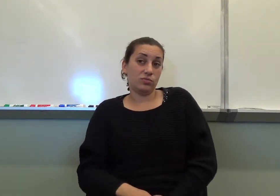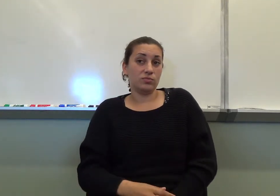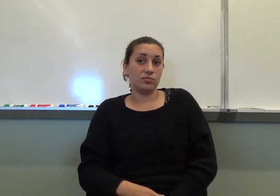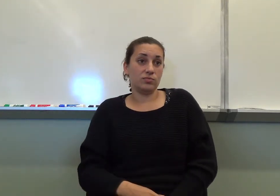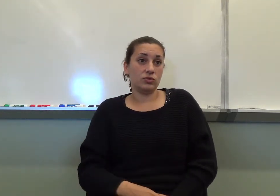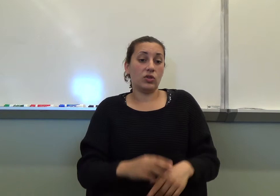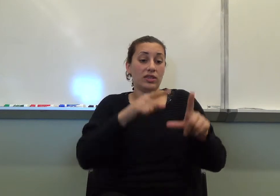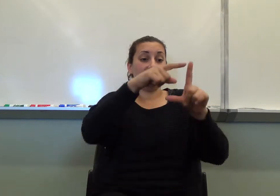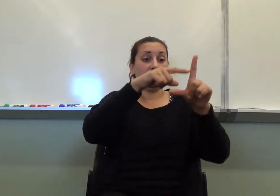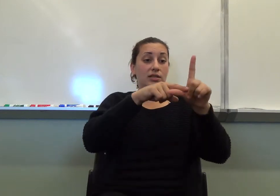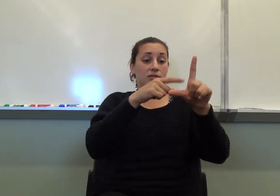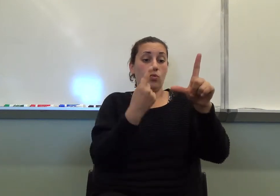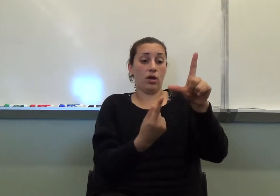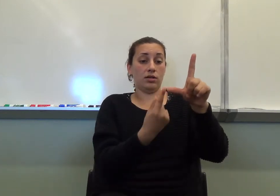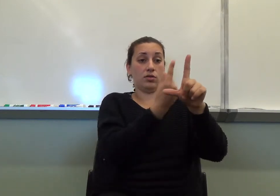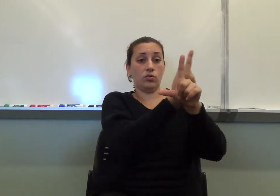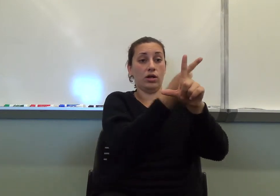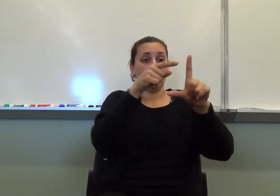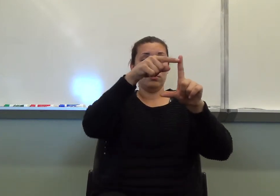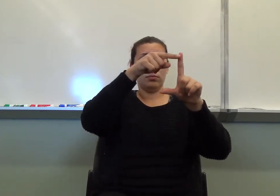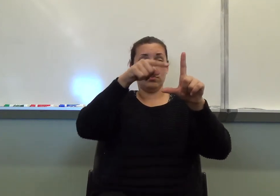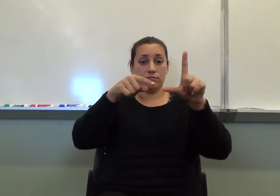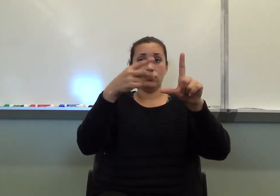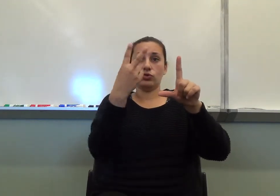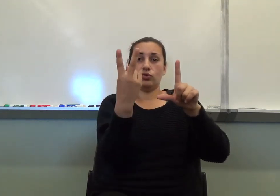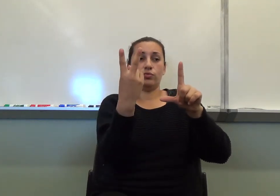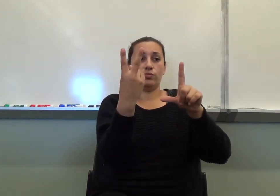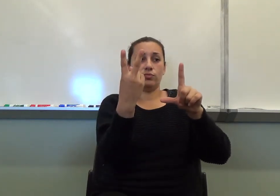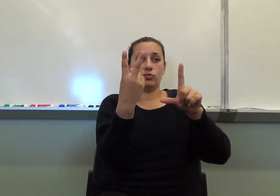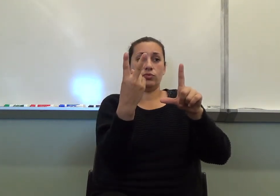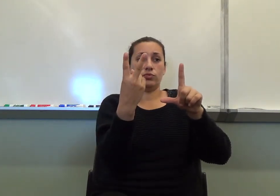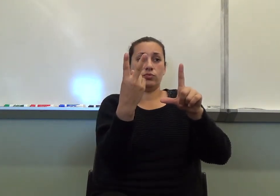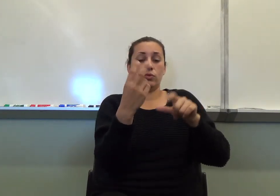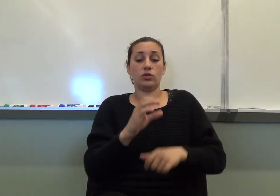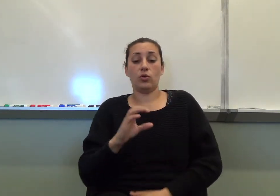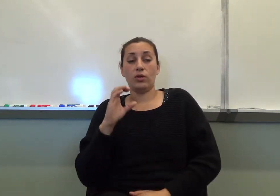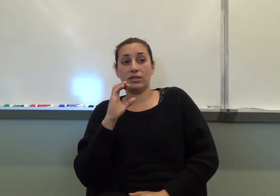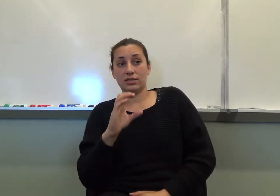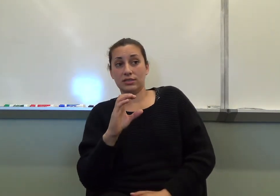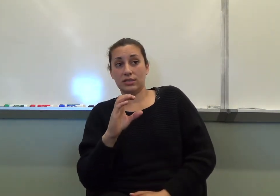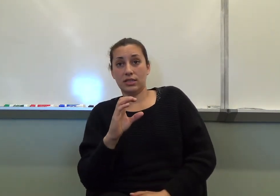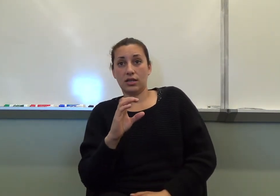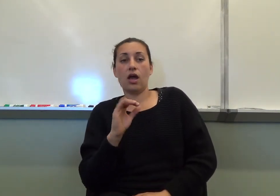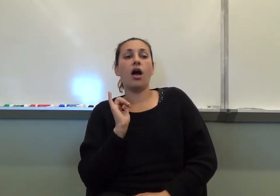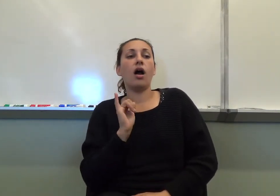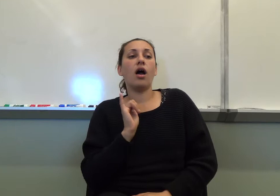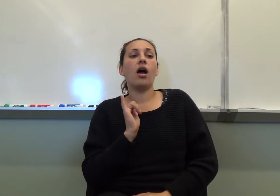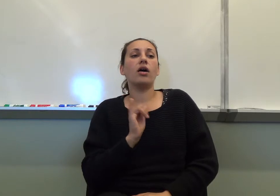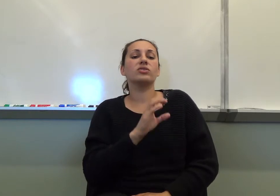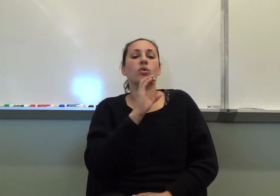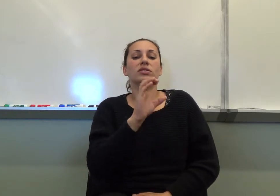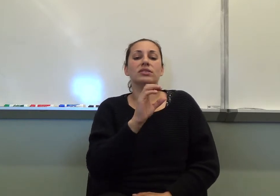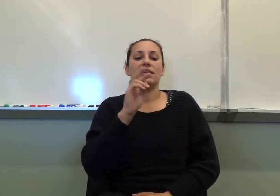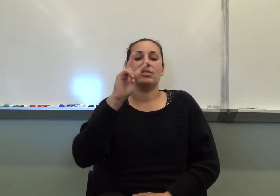And this gives me 2. So c squared is 2. So now I'm looking for the number which, when you multiply by